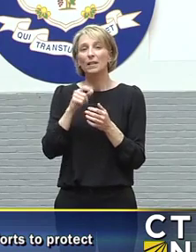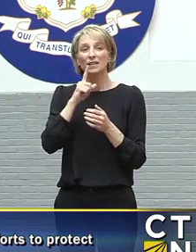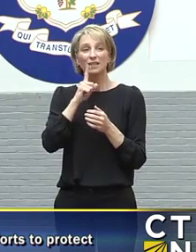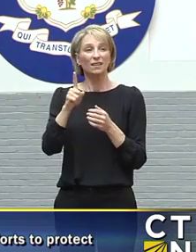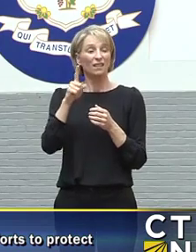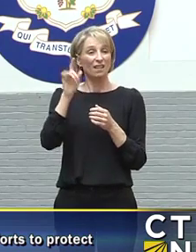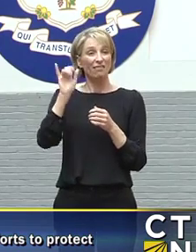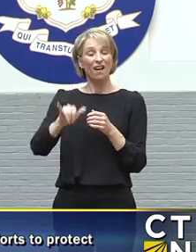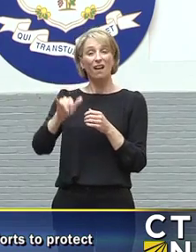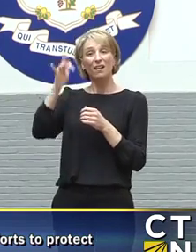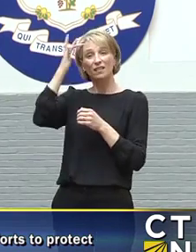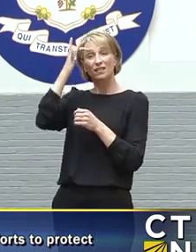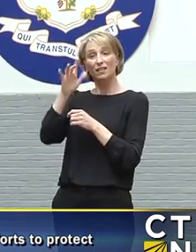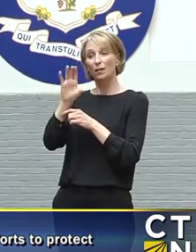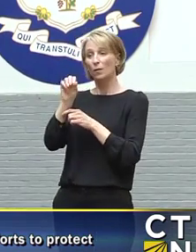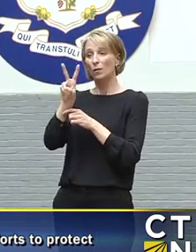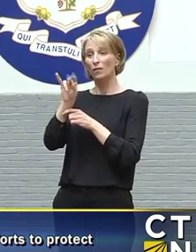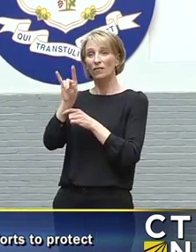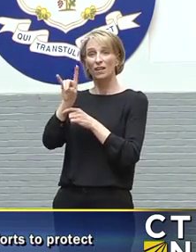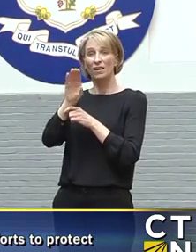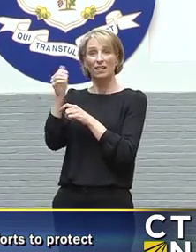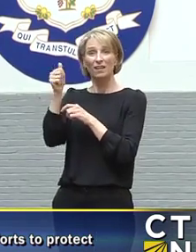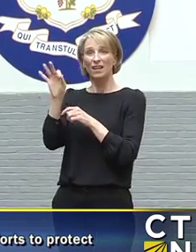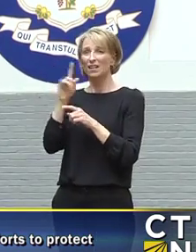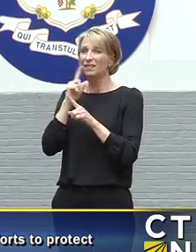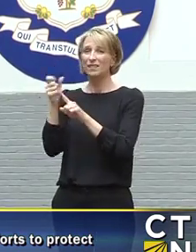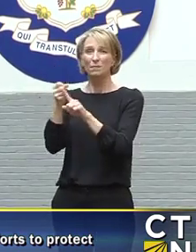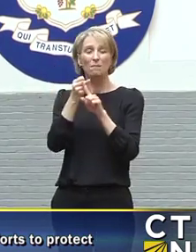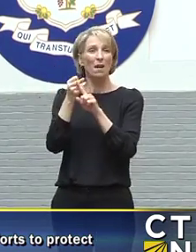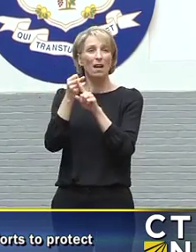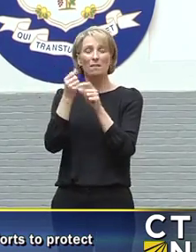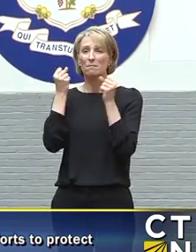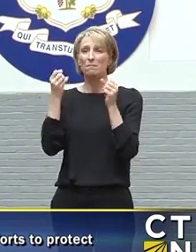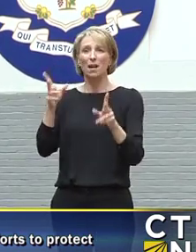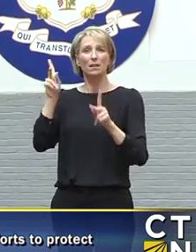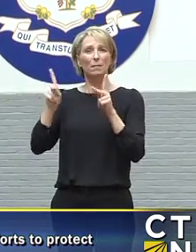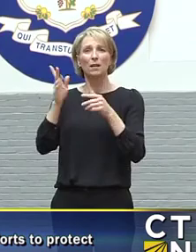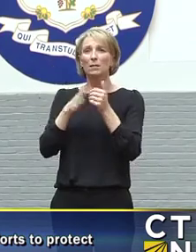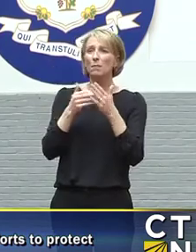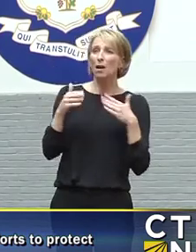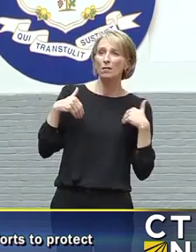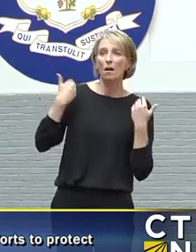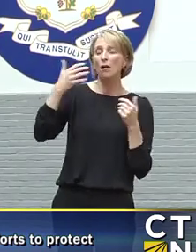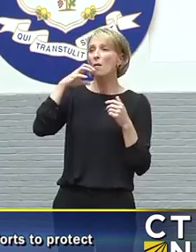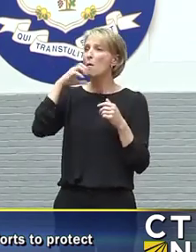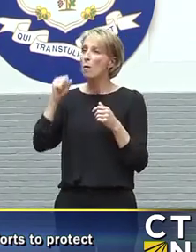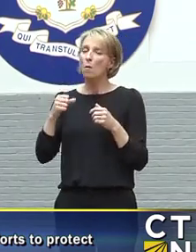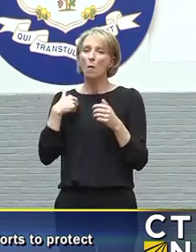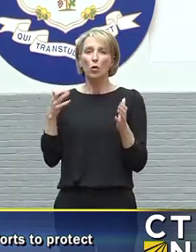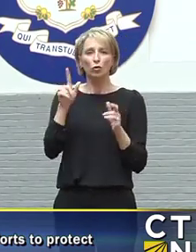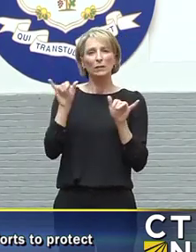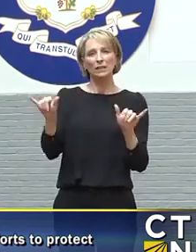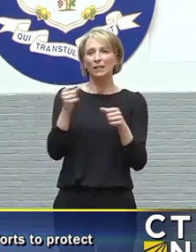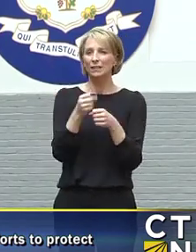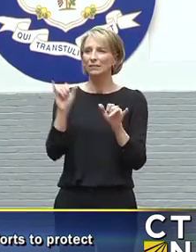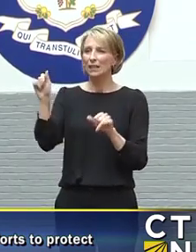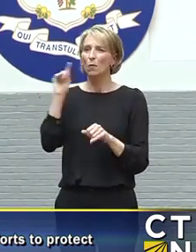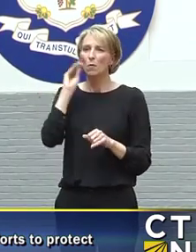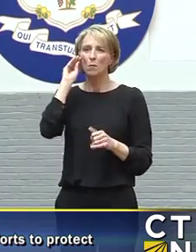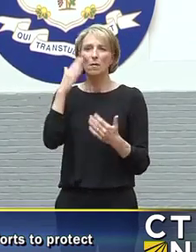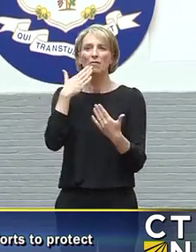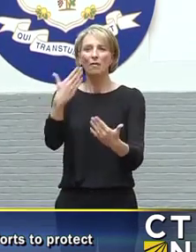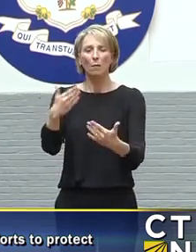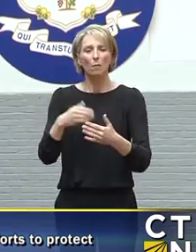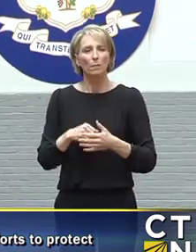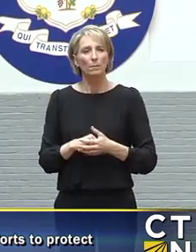indefensible when it comes to this virus, and that comes to young people and old people alike. Stay safe, stay at home. Thank you very much. Governor,